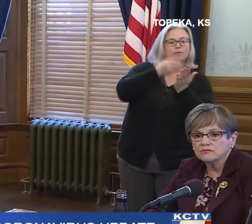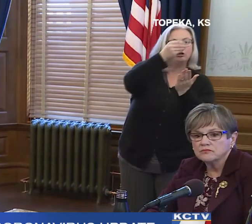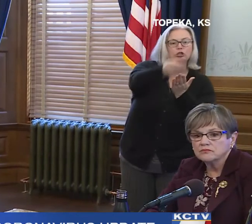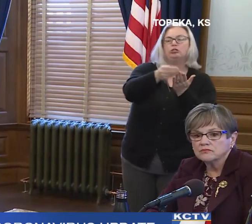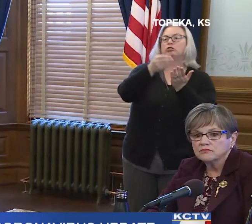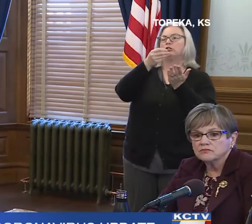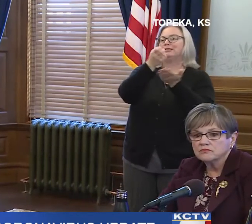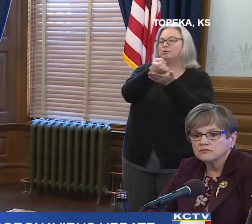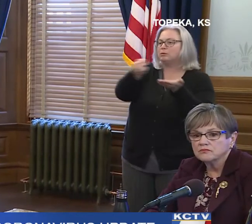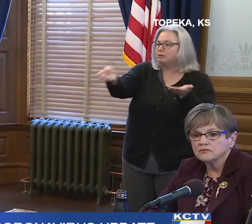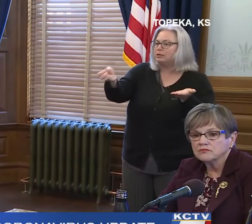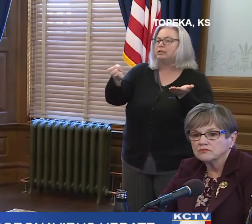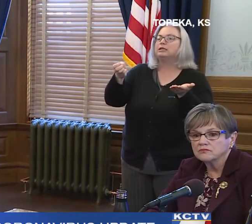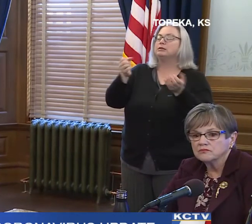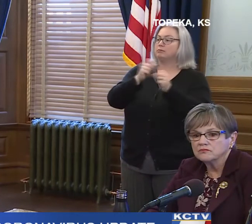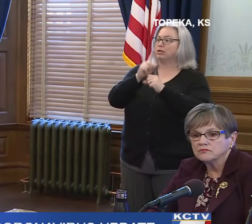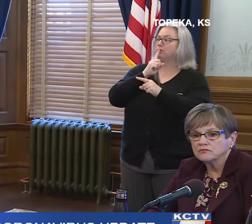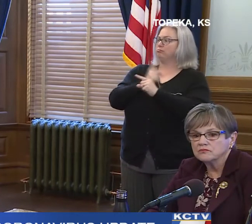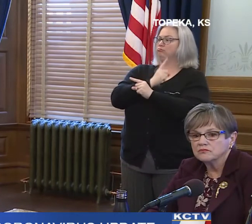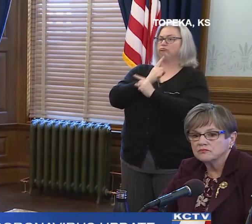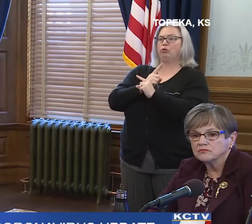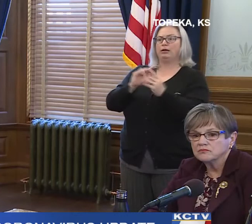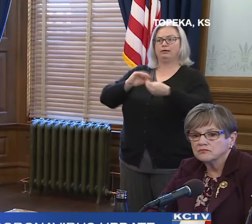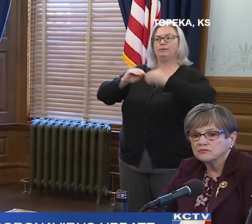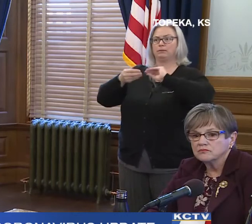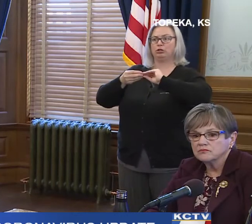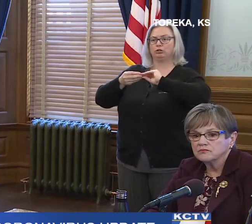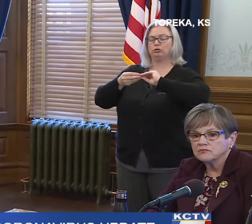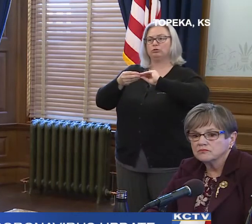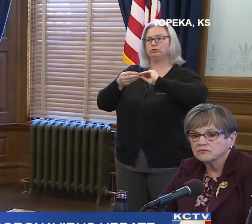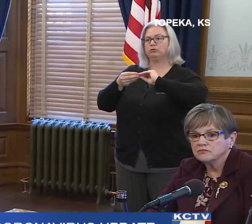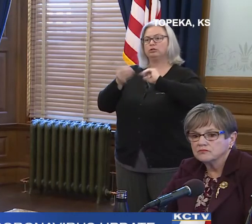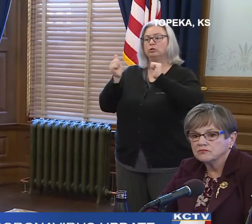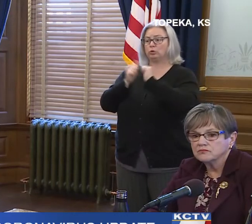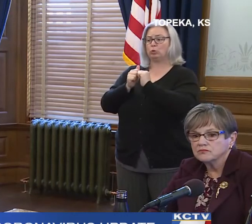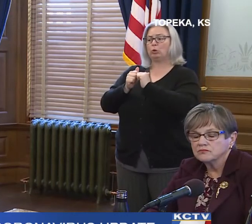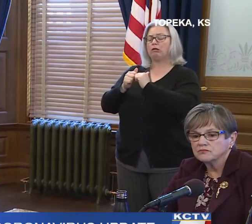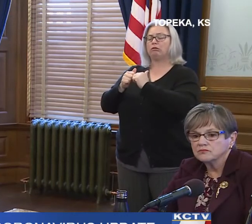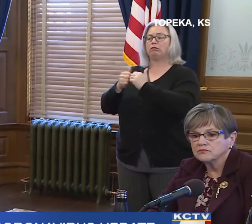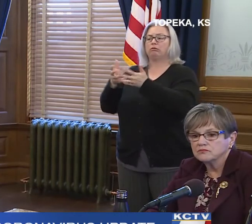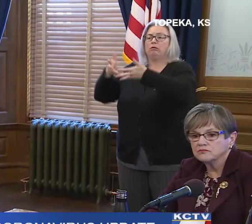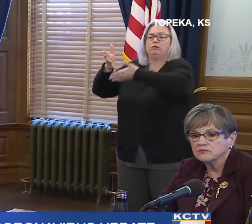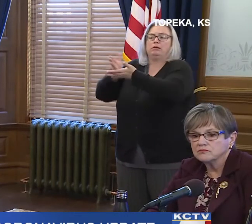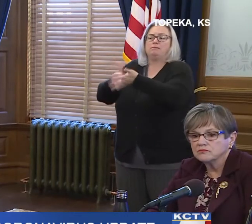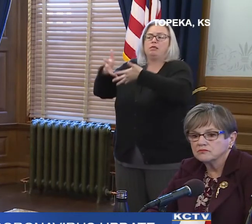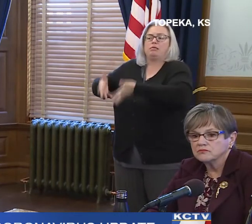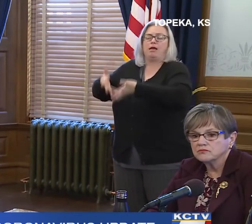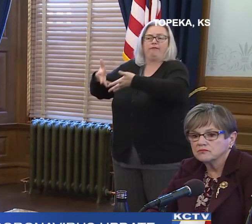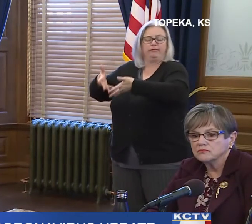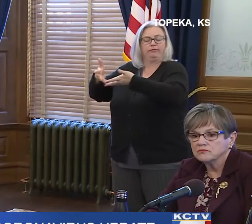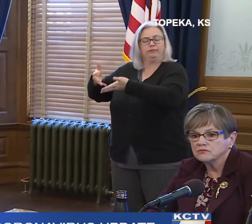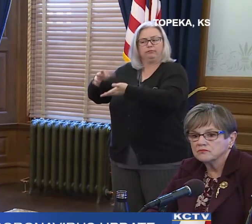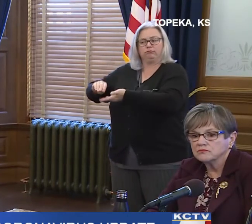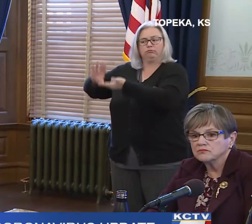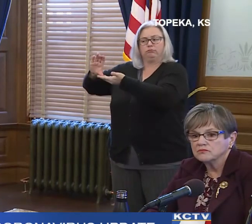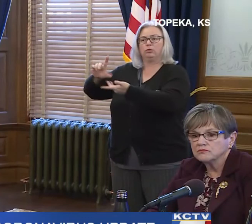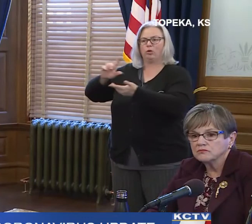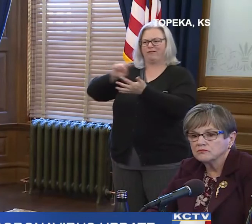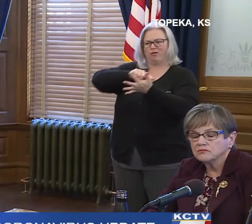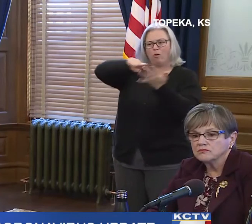acquisitions, that we have the right number with extra to spare of all those